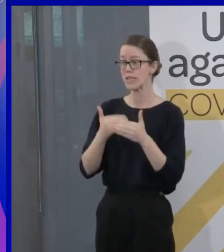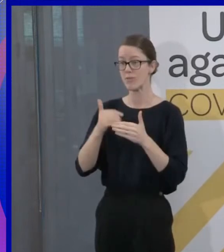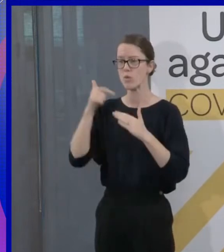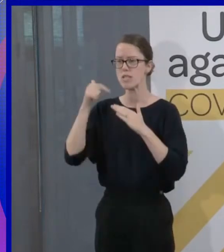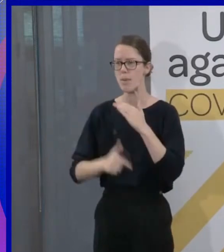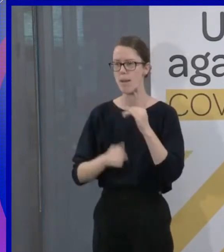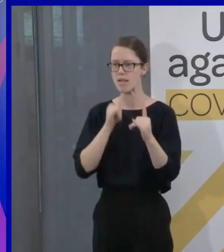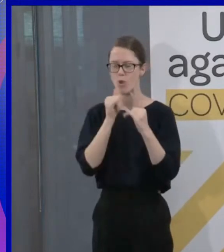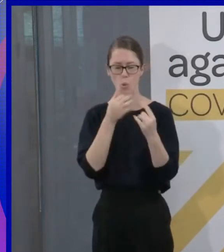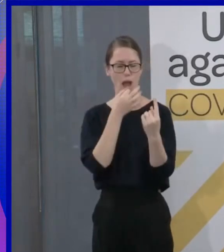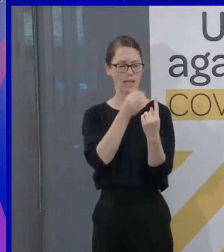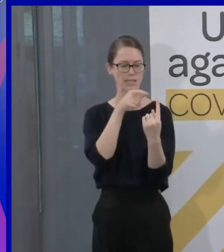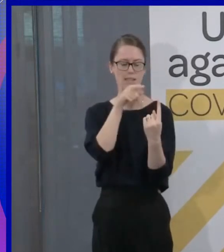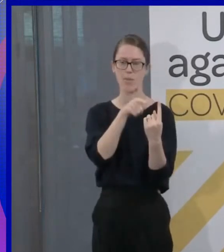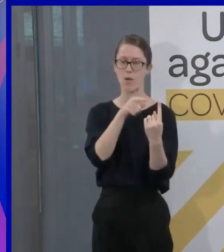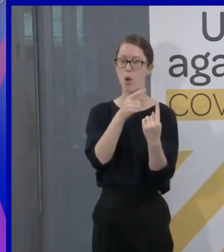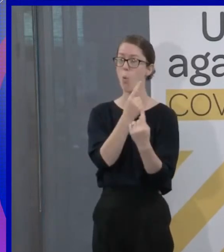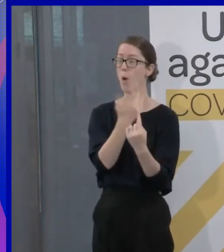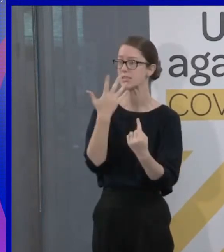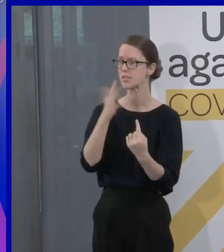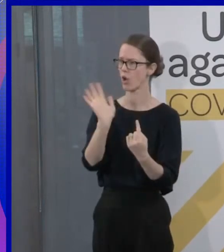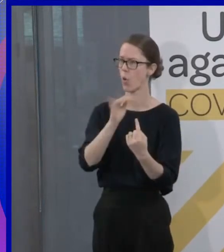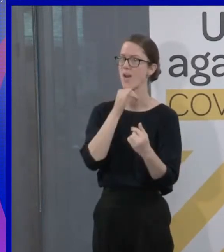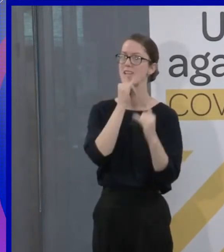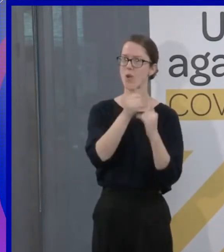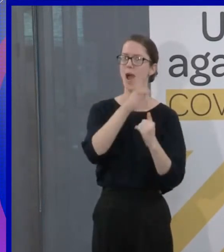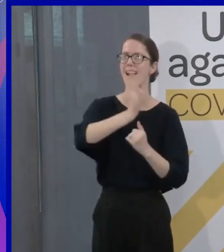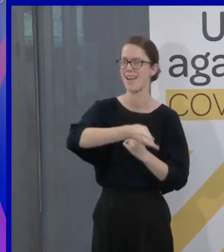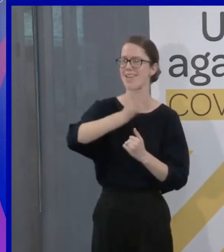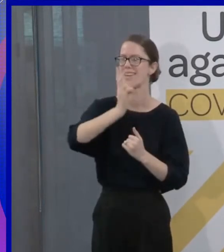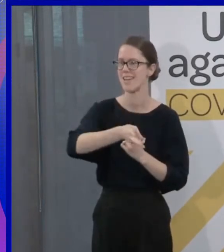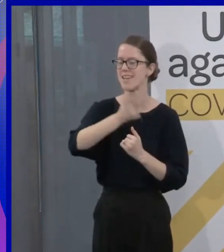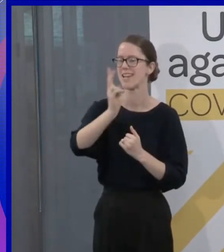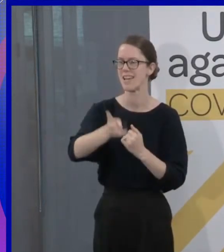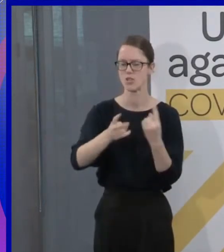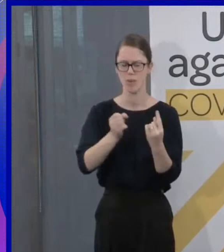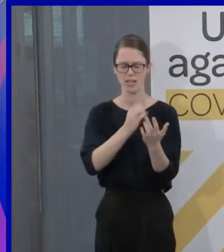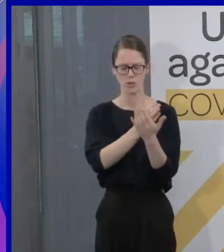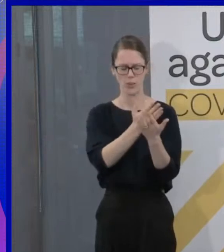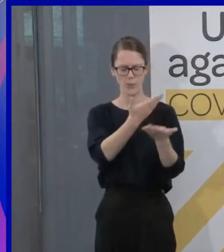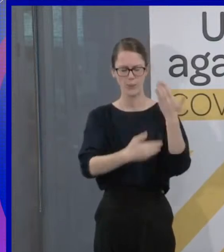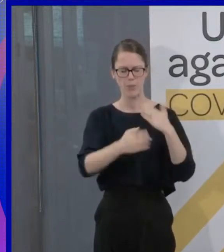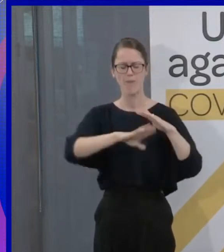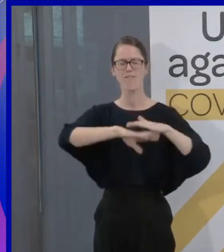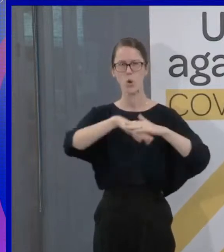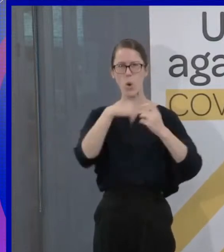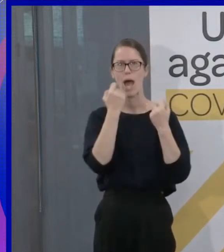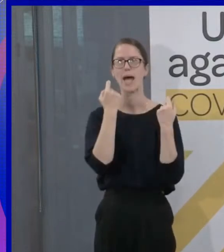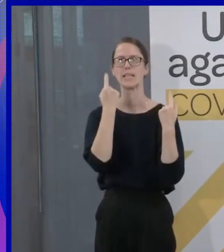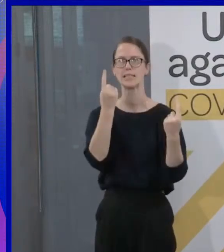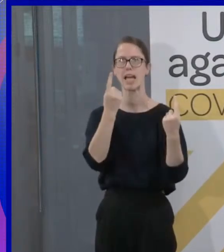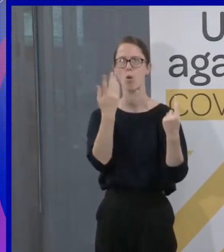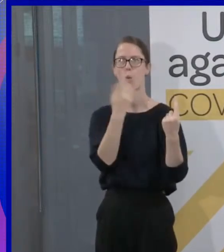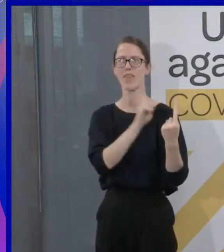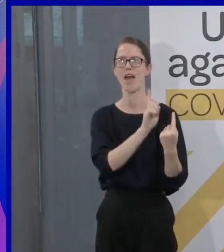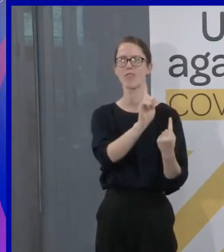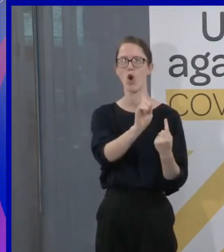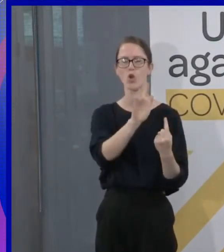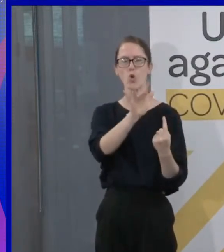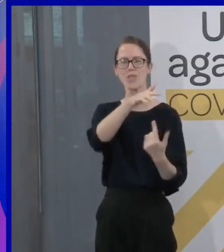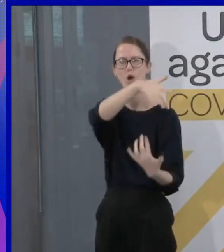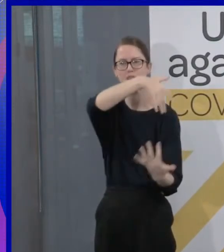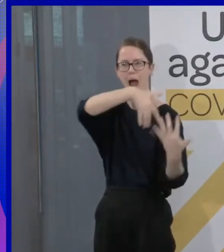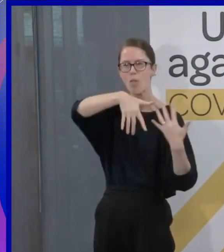interviews, often more than once, usually more than once, with confirmed cases to get a full picture of anyone that they may have been in